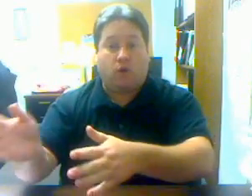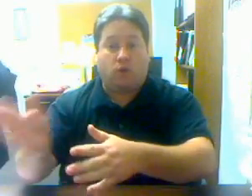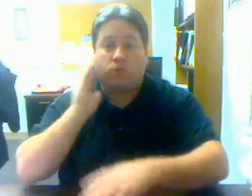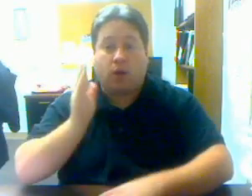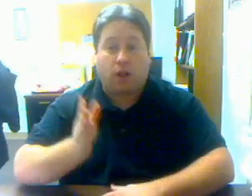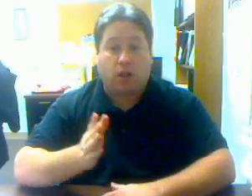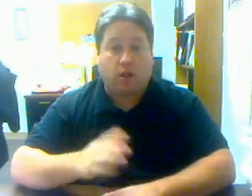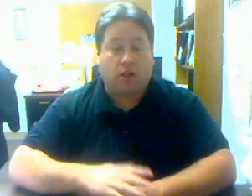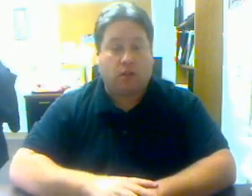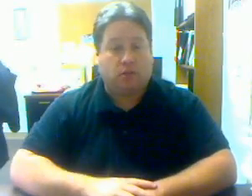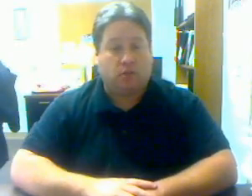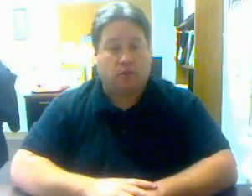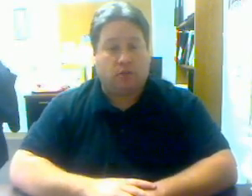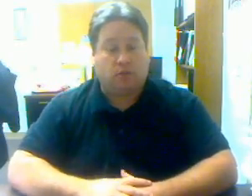at the issue,